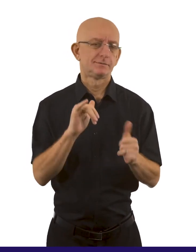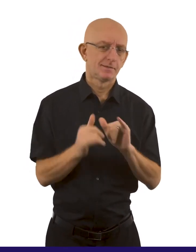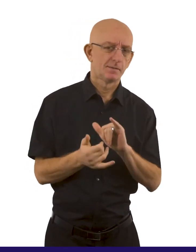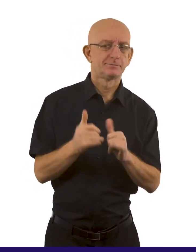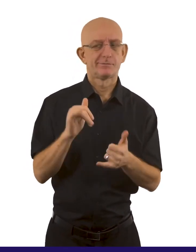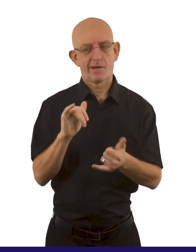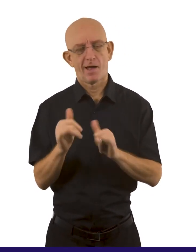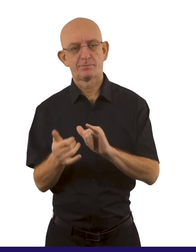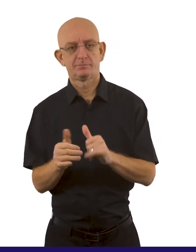Sometimes.